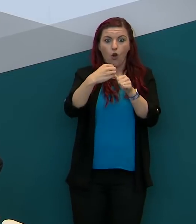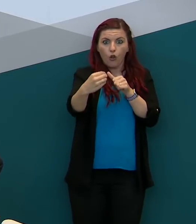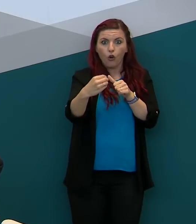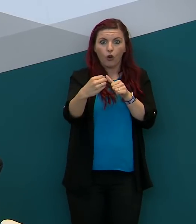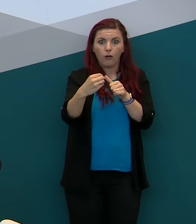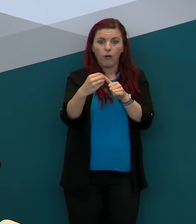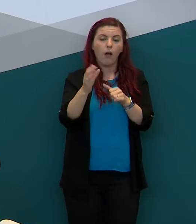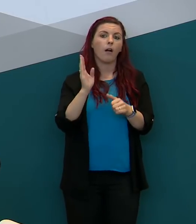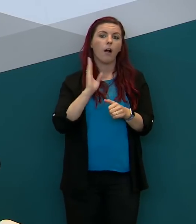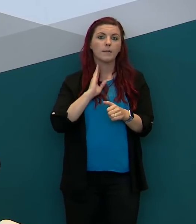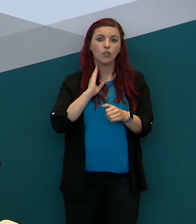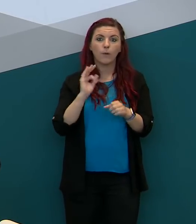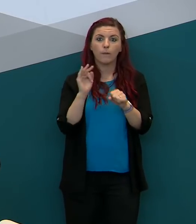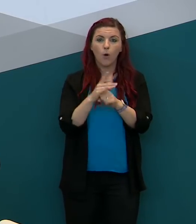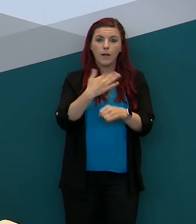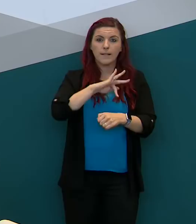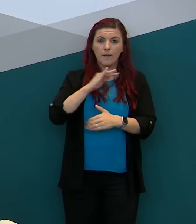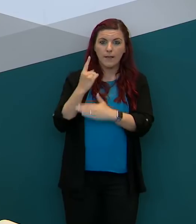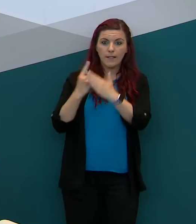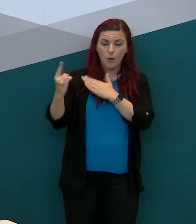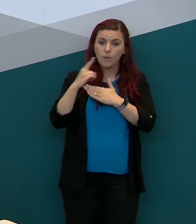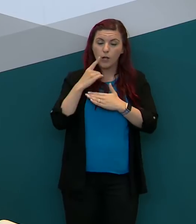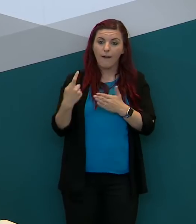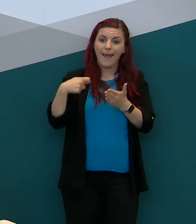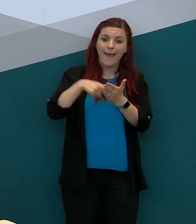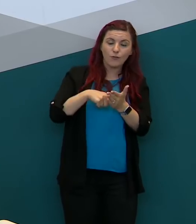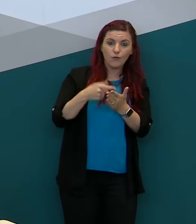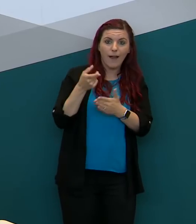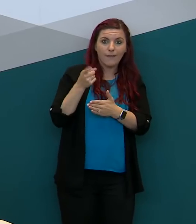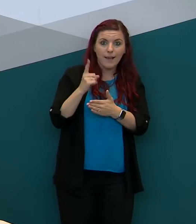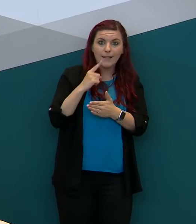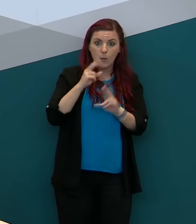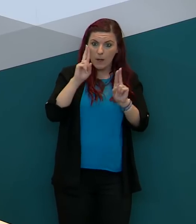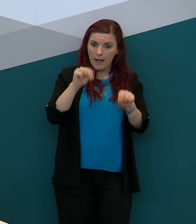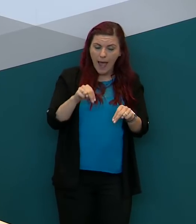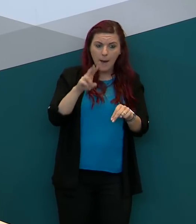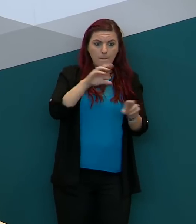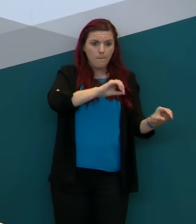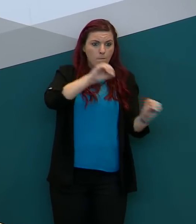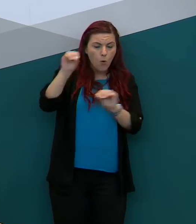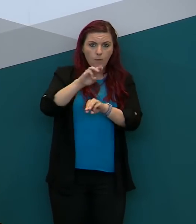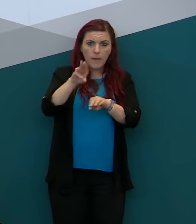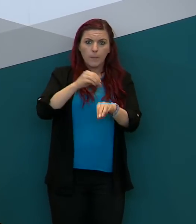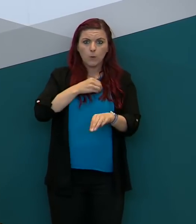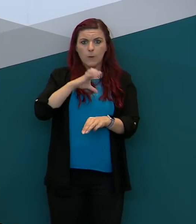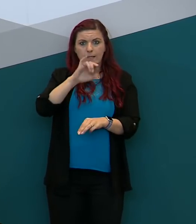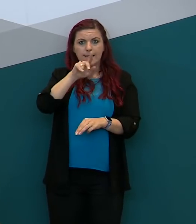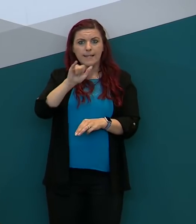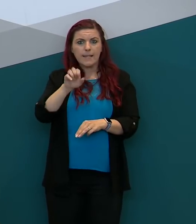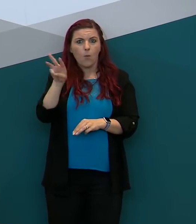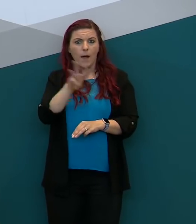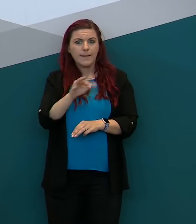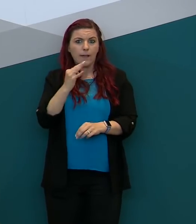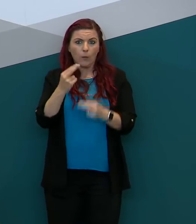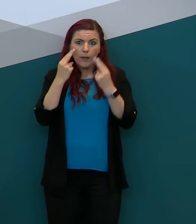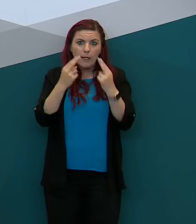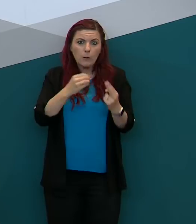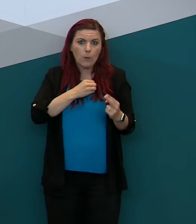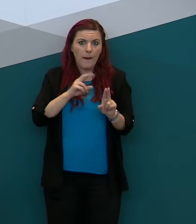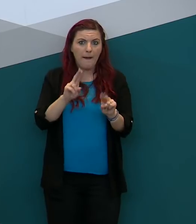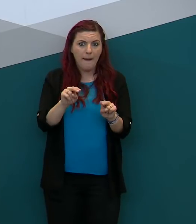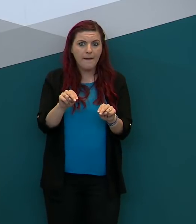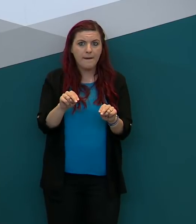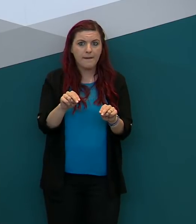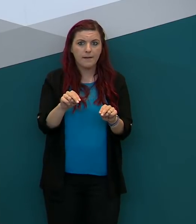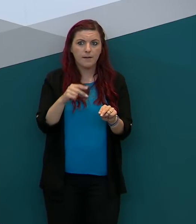self-isolation. In our own case, we provide, on top of that, we provide a facility in City West for some of the residents in direct provision centres to